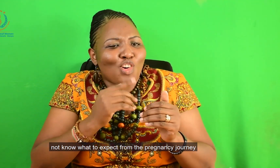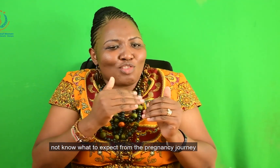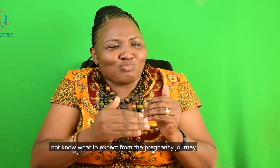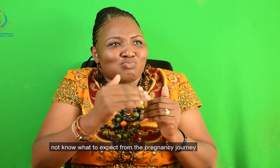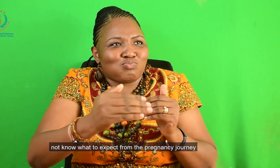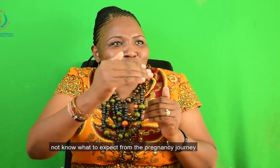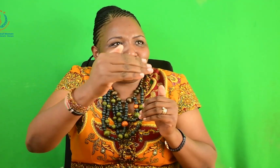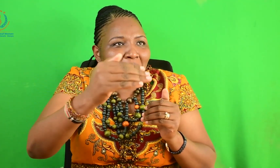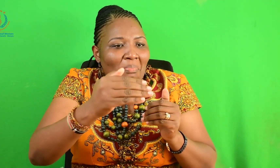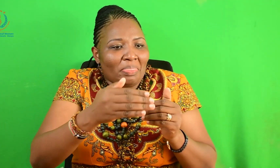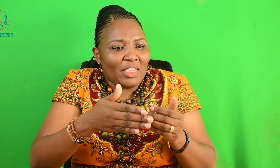journey.